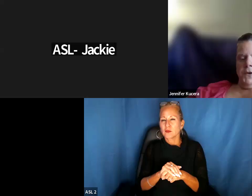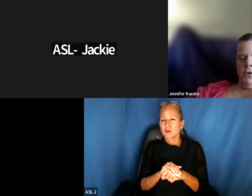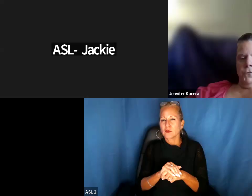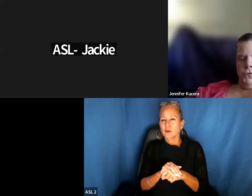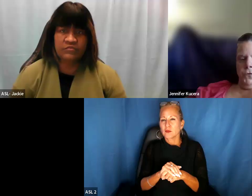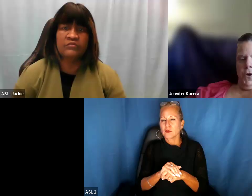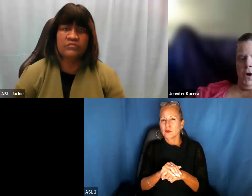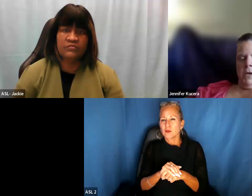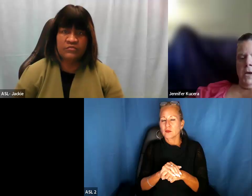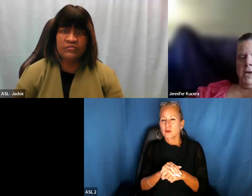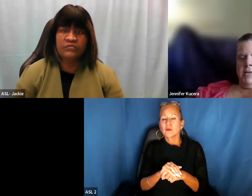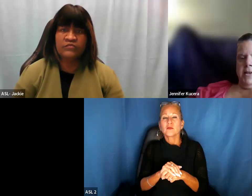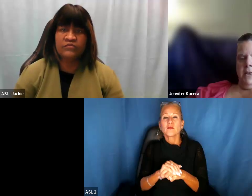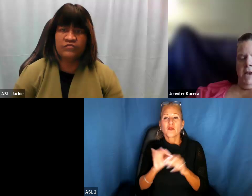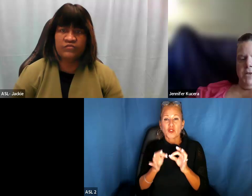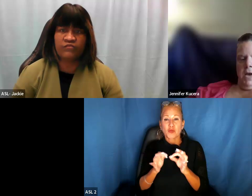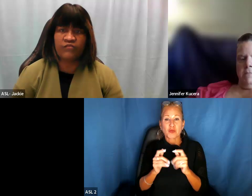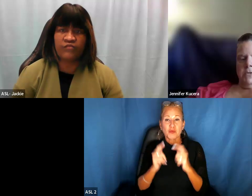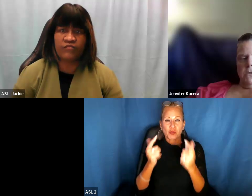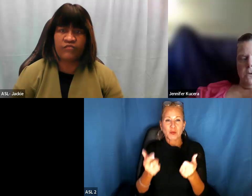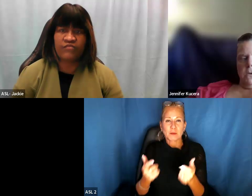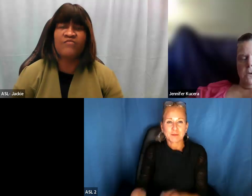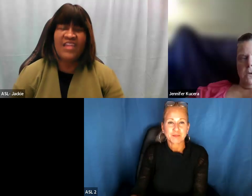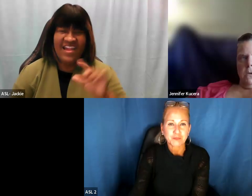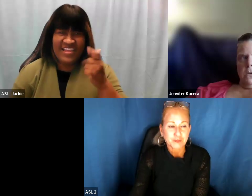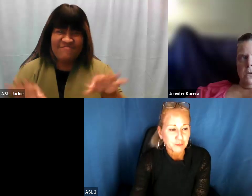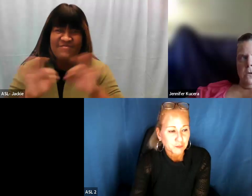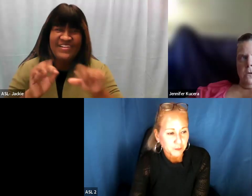one other food for thought is that a lot of times